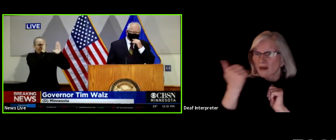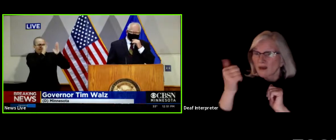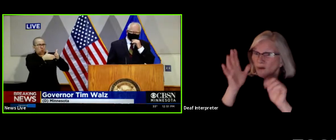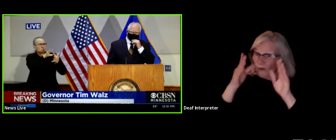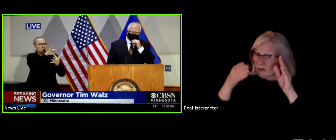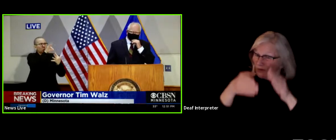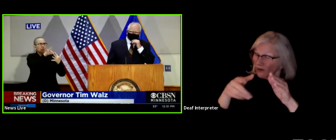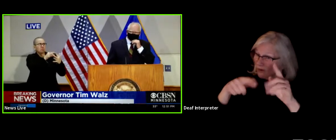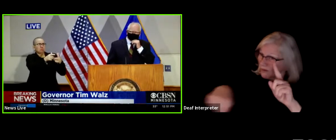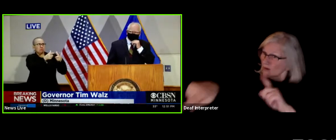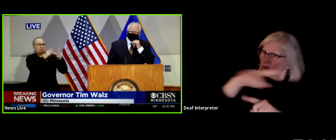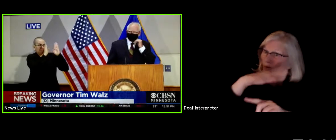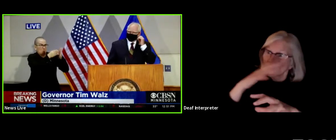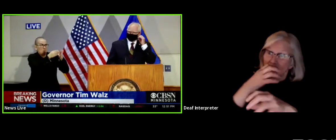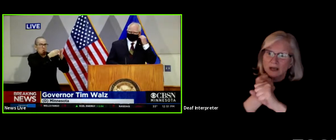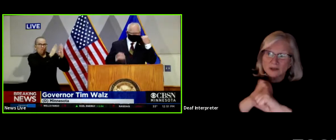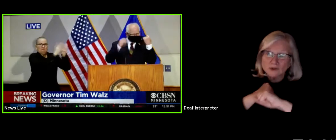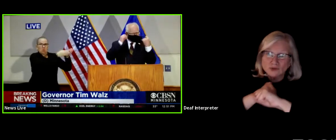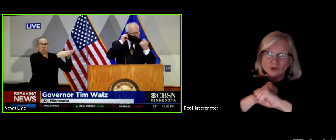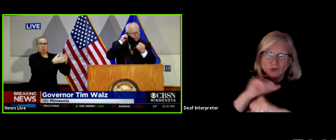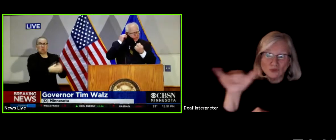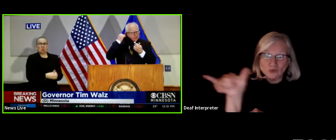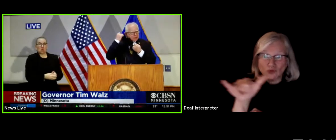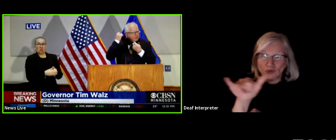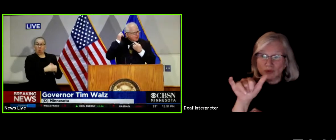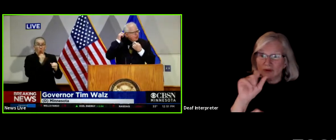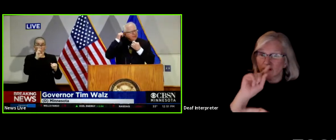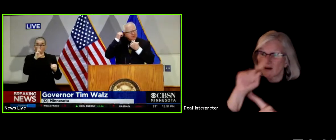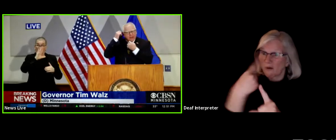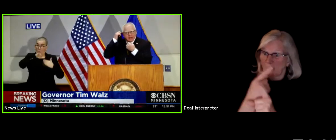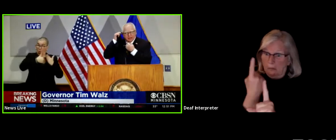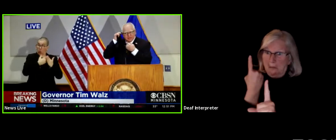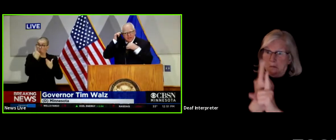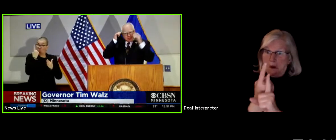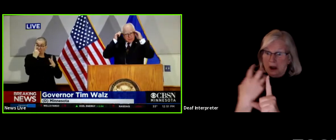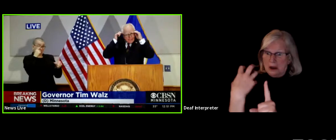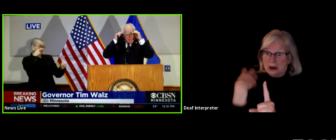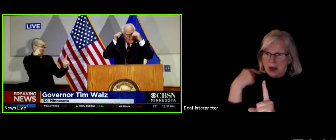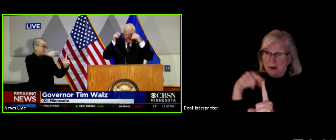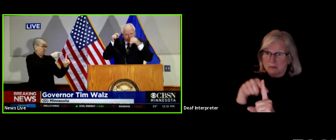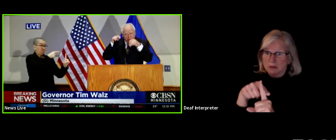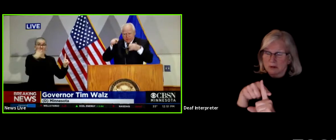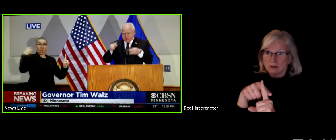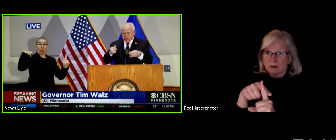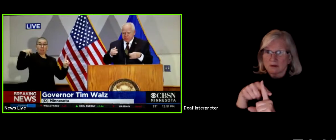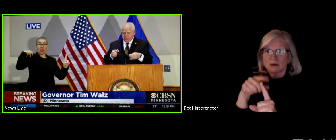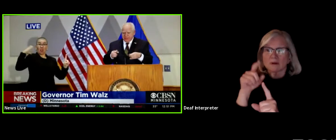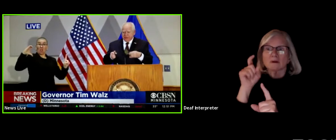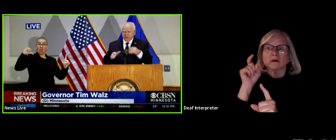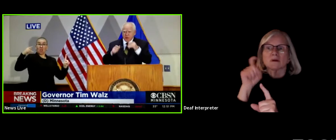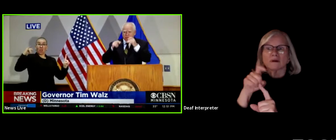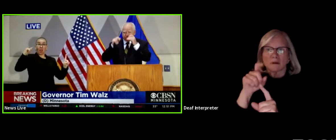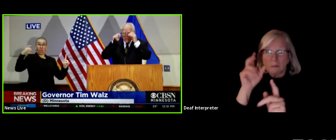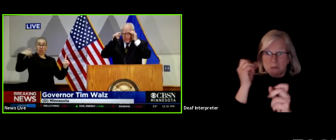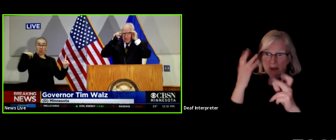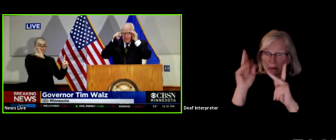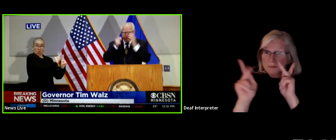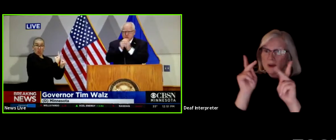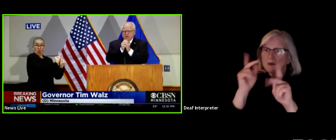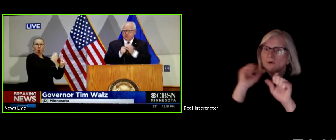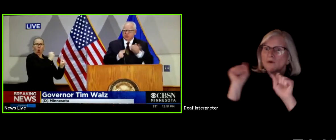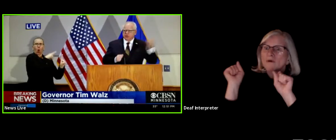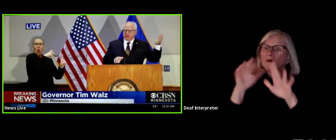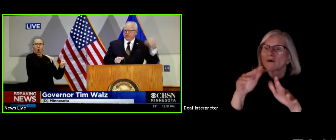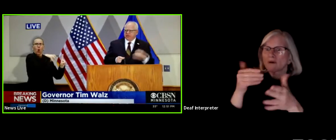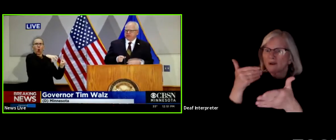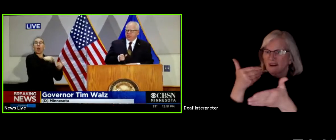the whole plan is focused on the Capitol, maybe, these people may go somewhere else. Right, I'll let the experts. I described it this week as we're talking about it. You